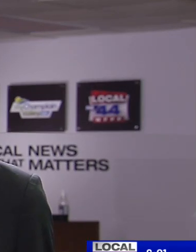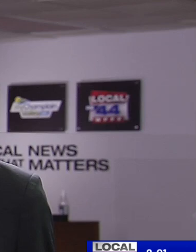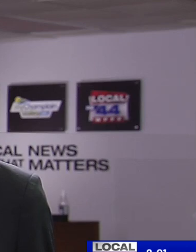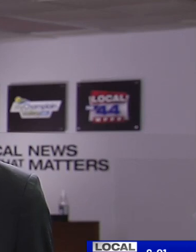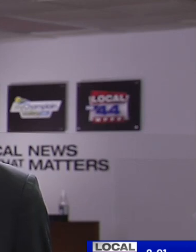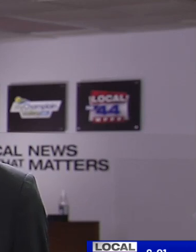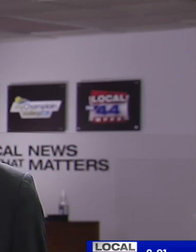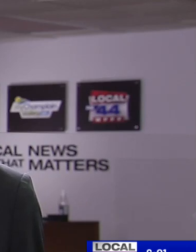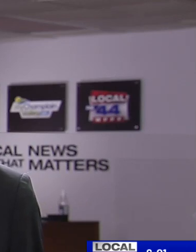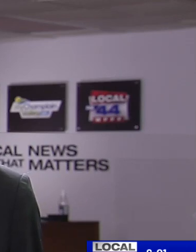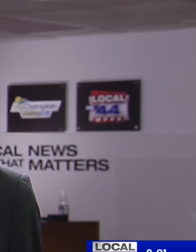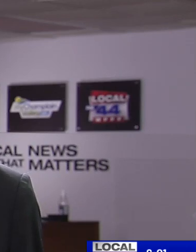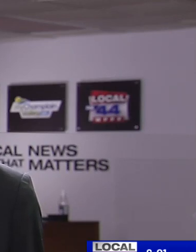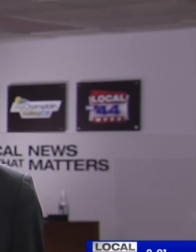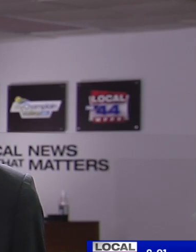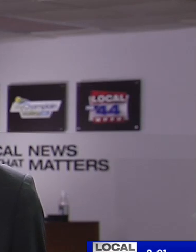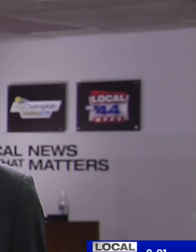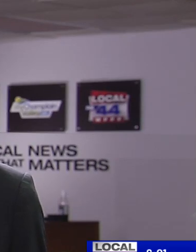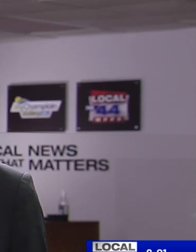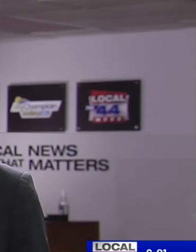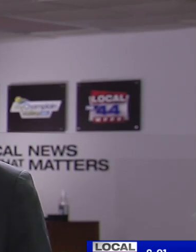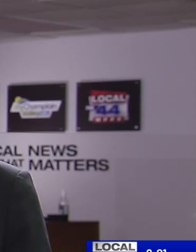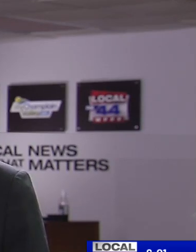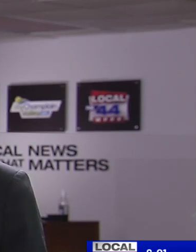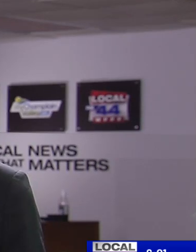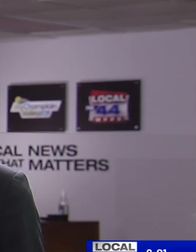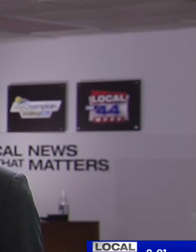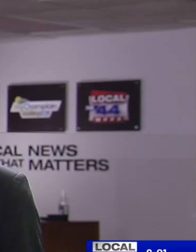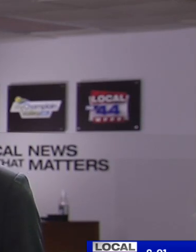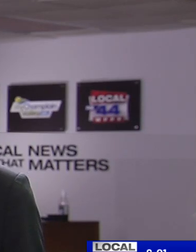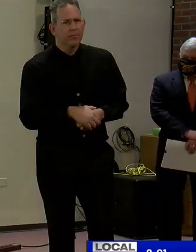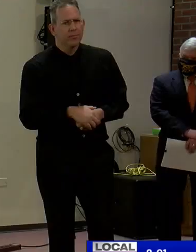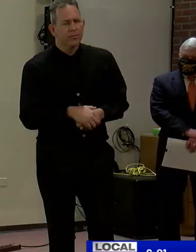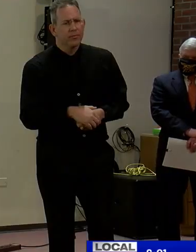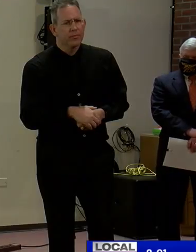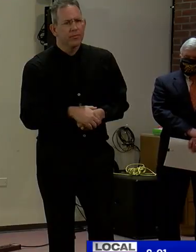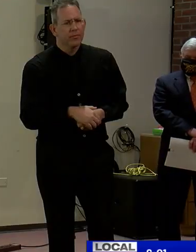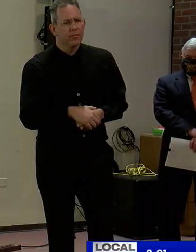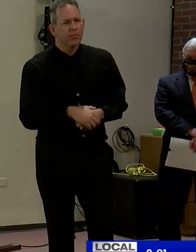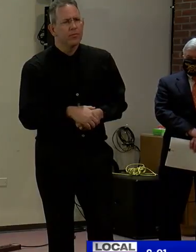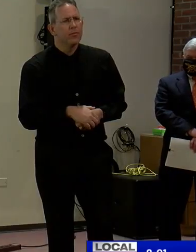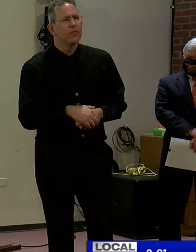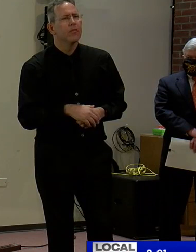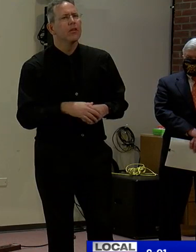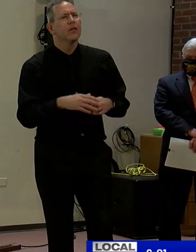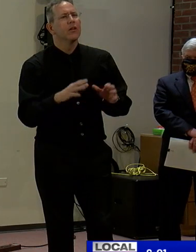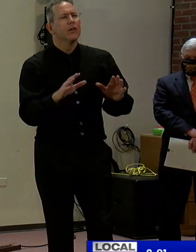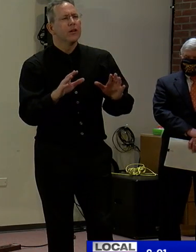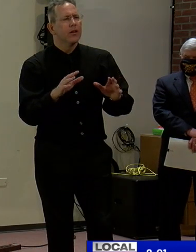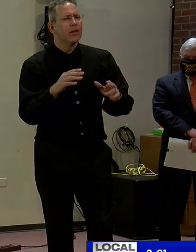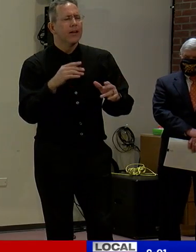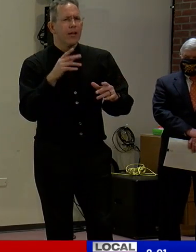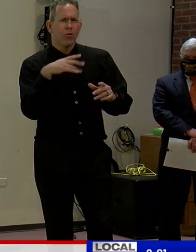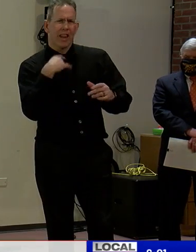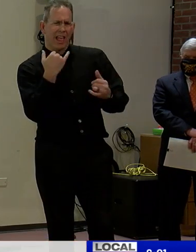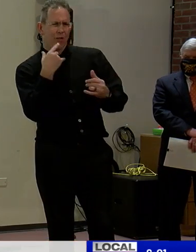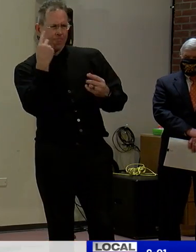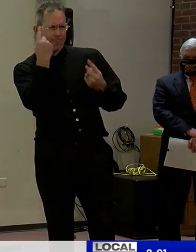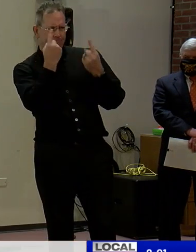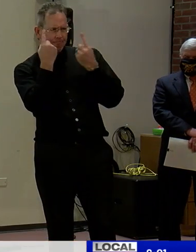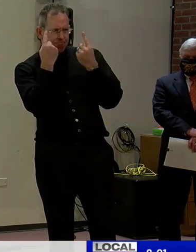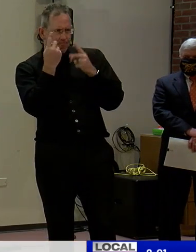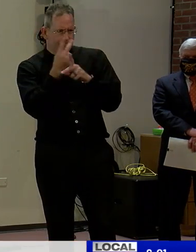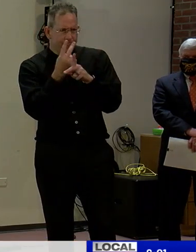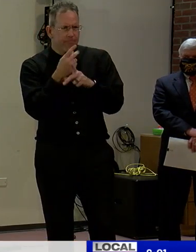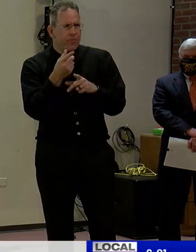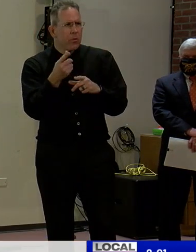lot of people wondering when the state might be able to move to the next age group. We'll want to open up the next